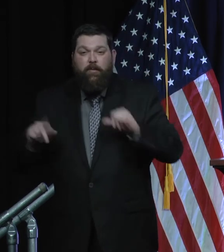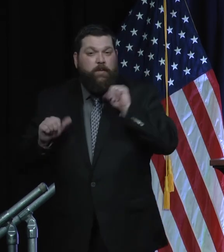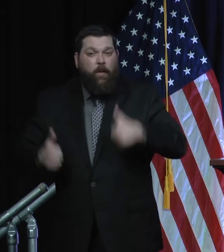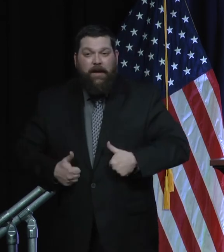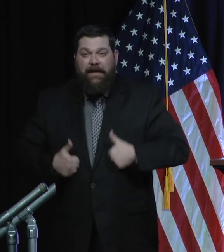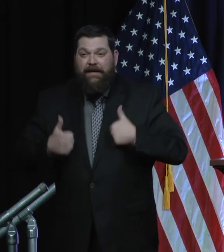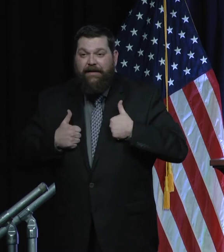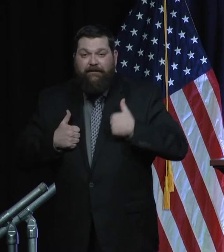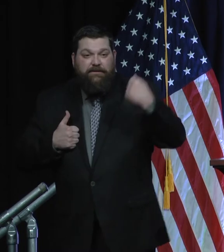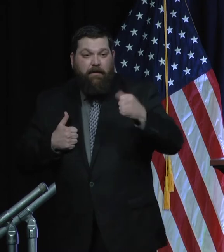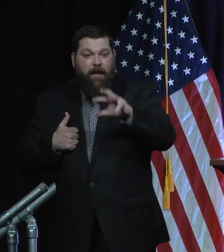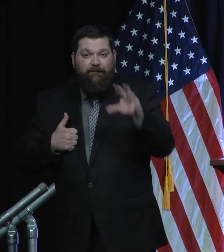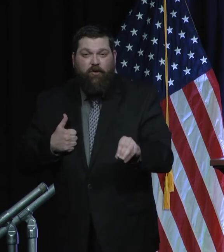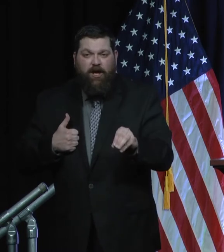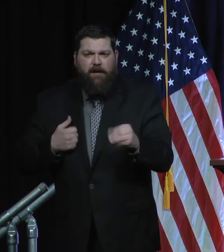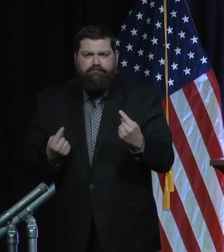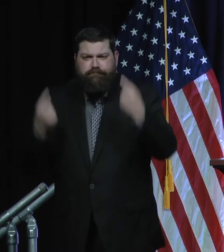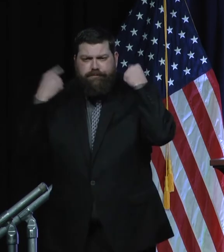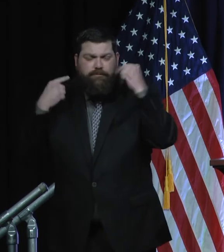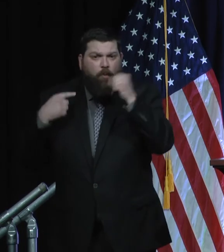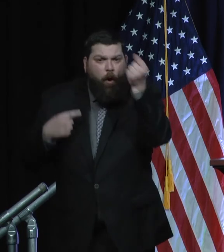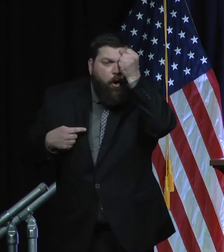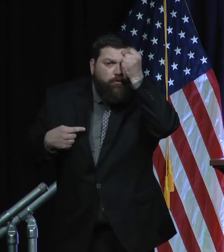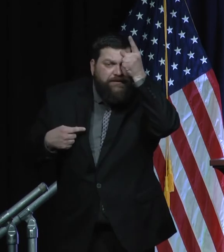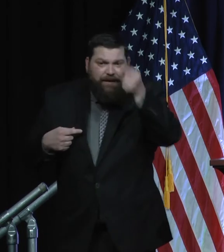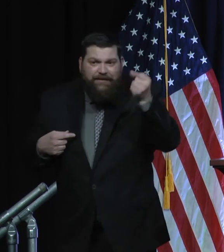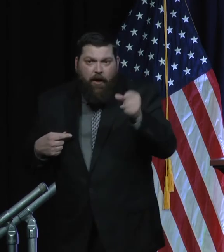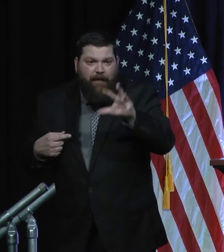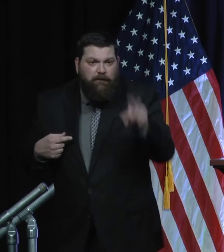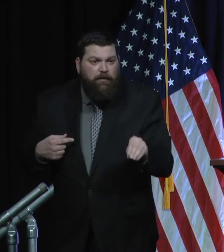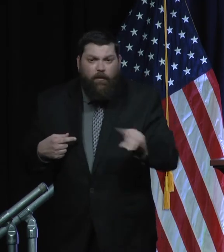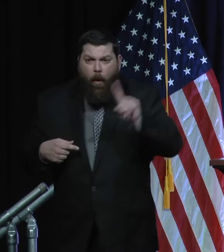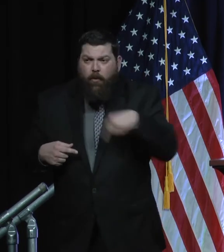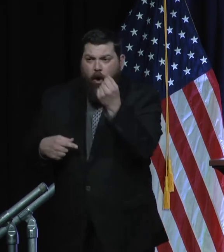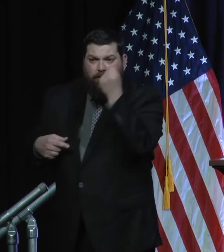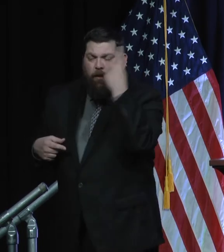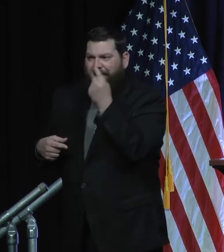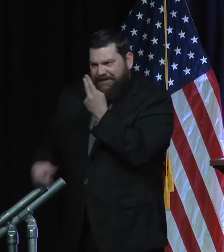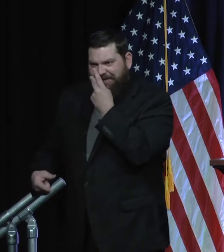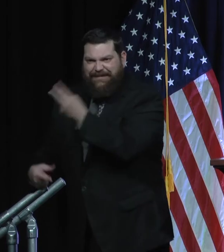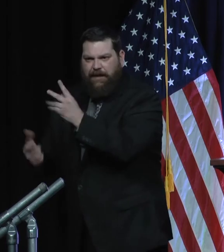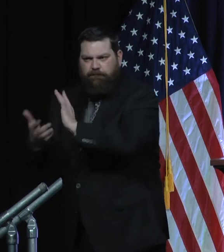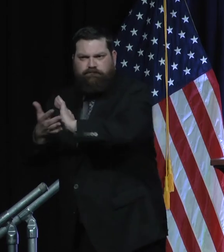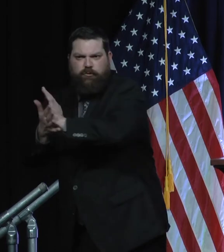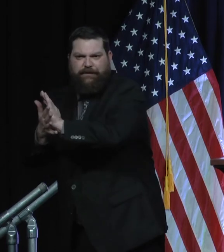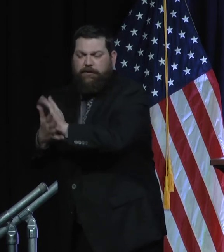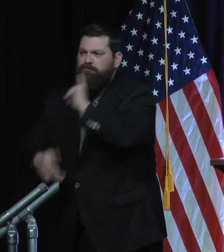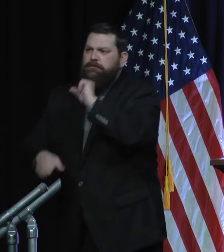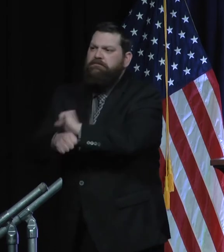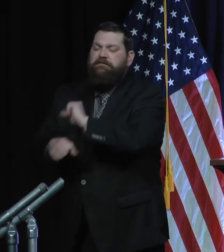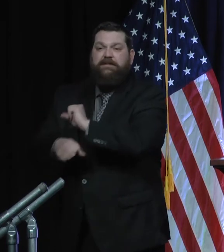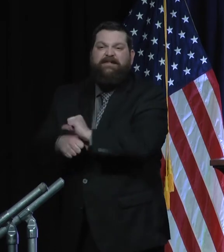Africa. And the little information that they have is what is perpetuated on the media, that Africa is a place of war, poverty, disease,